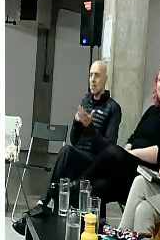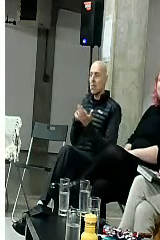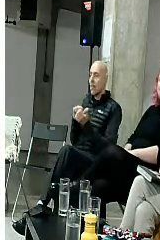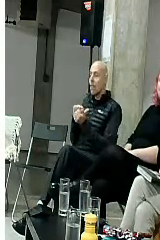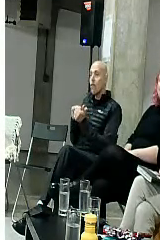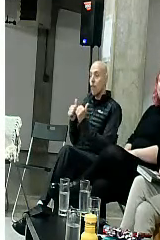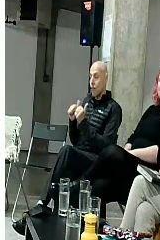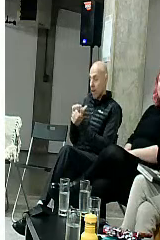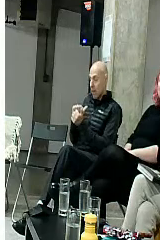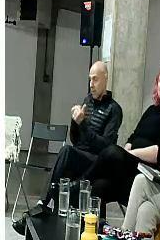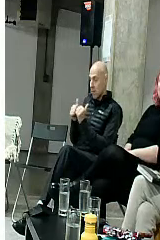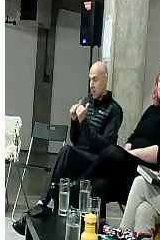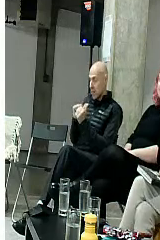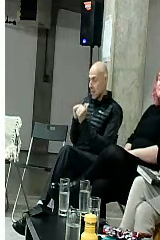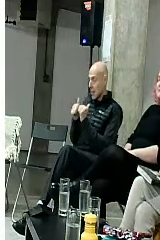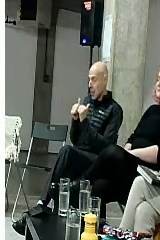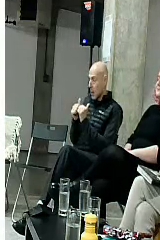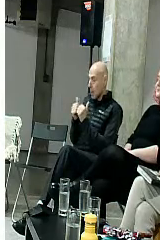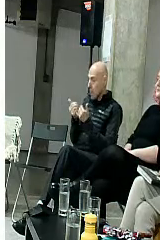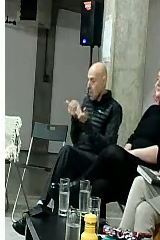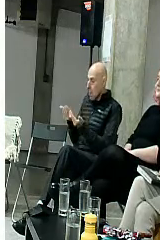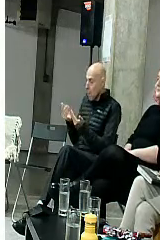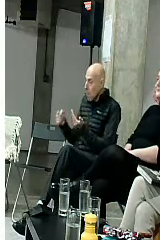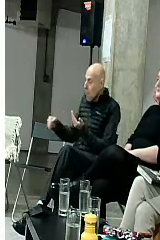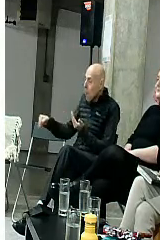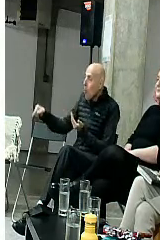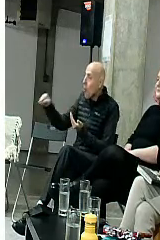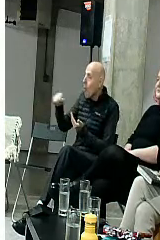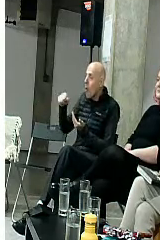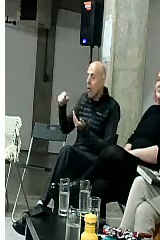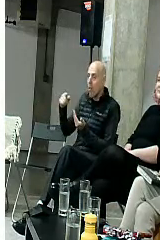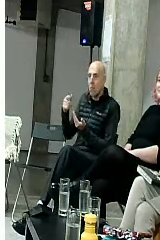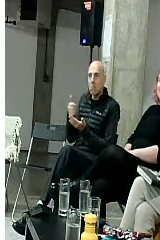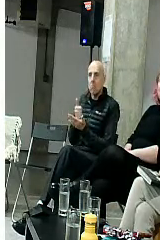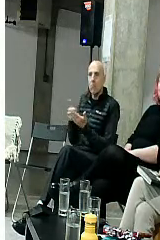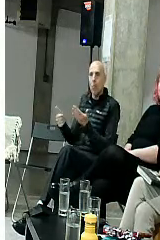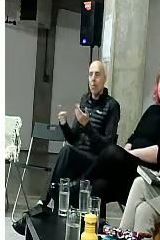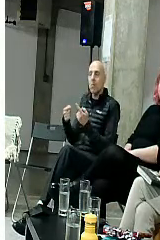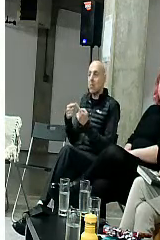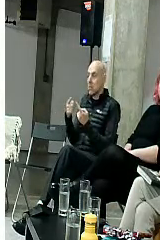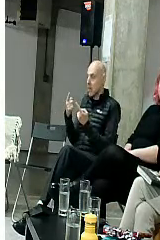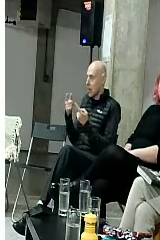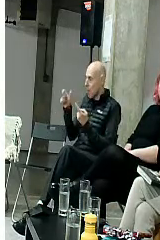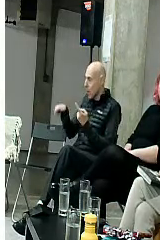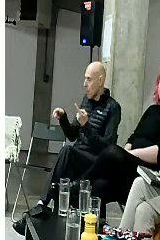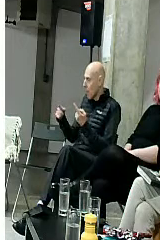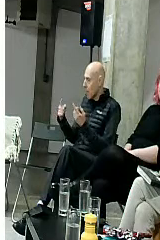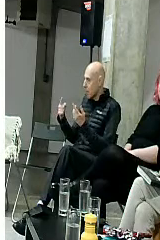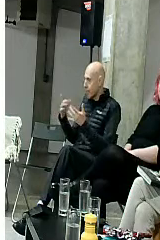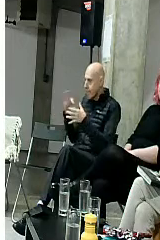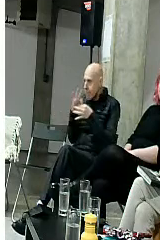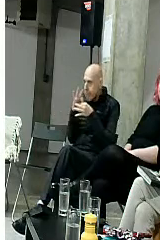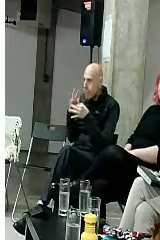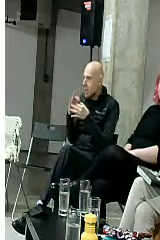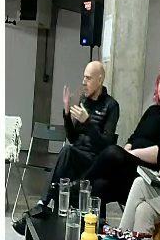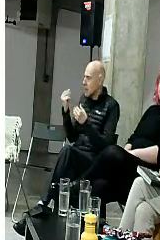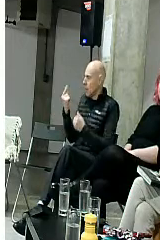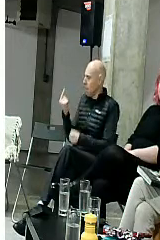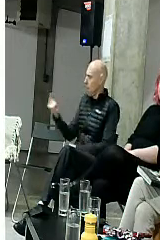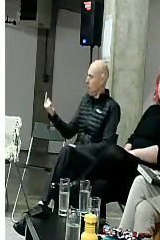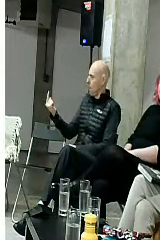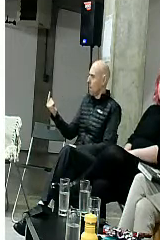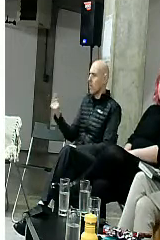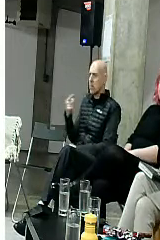friendship doesn't always come to everybody, and that things aren't equal. And he got really